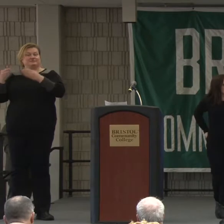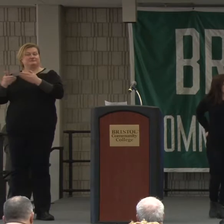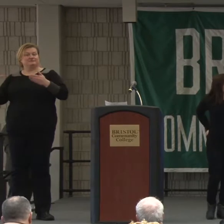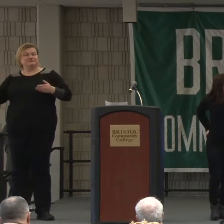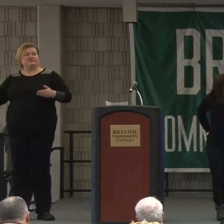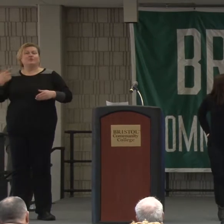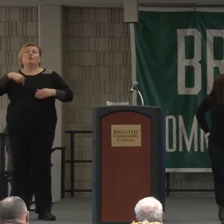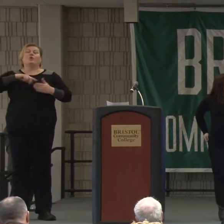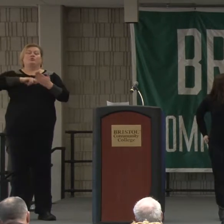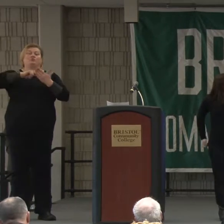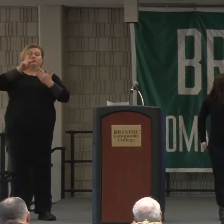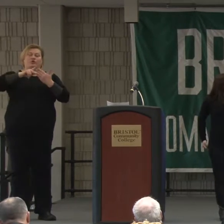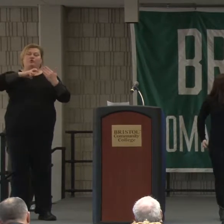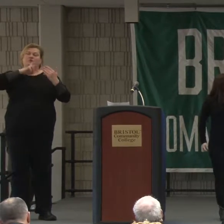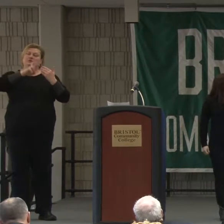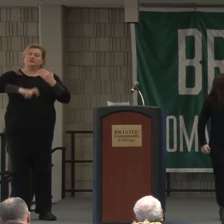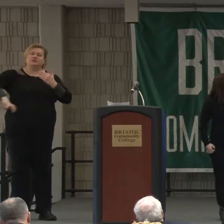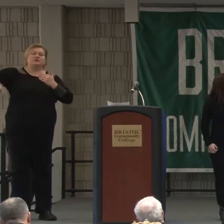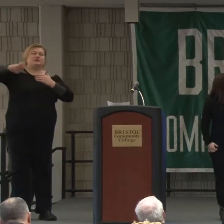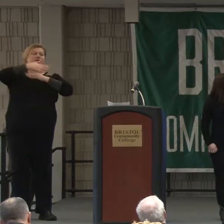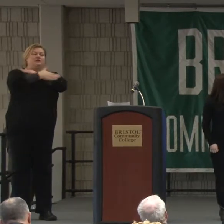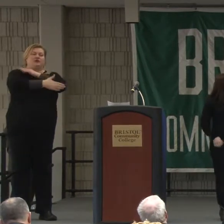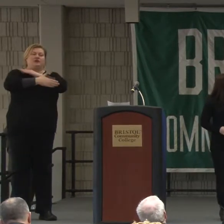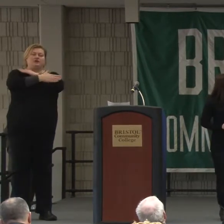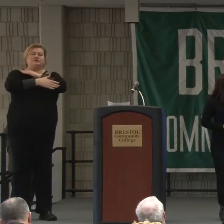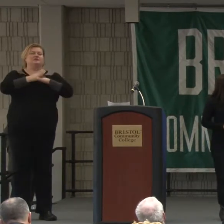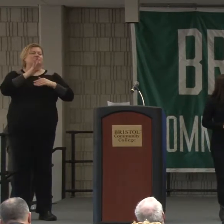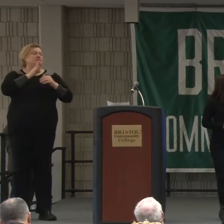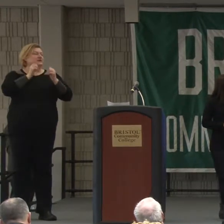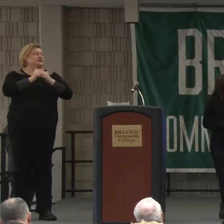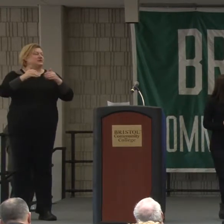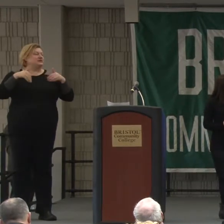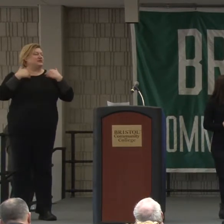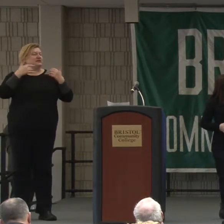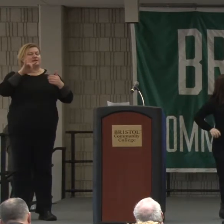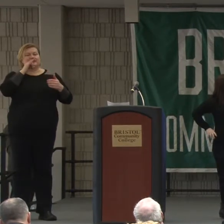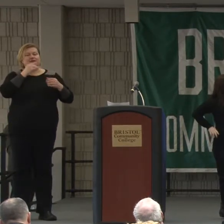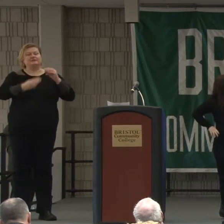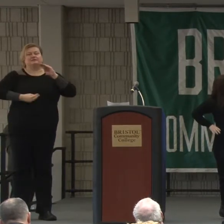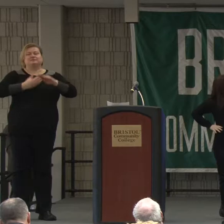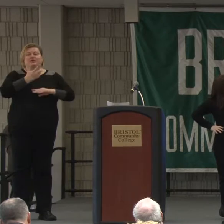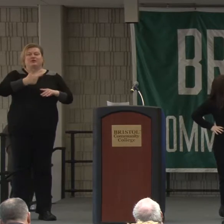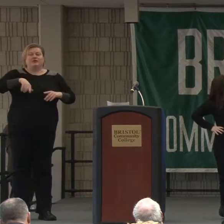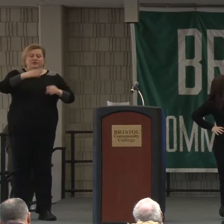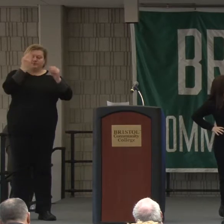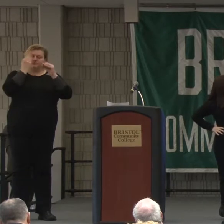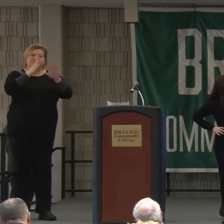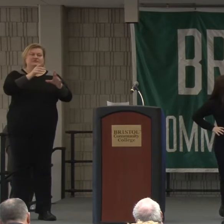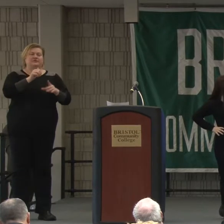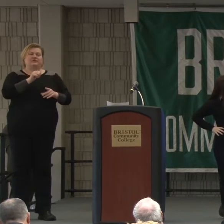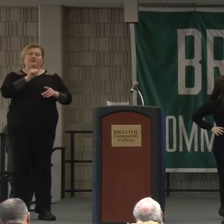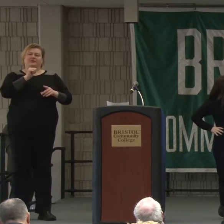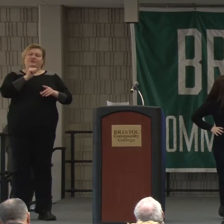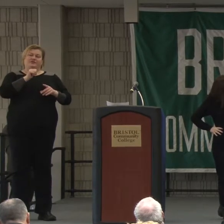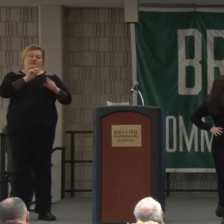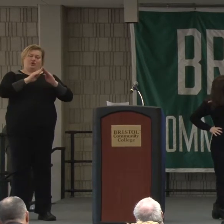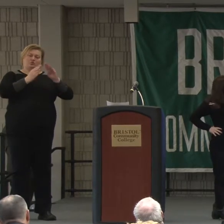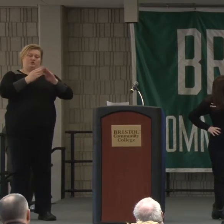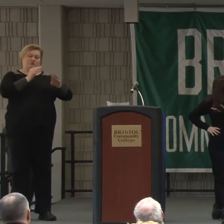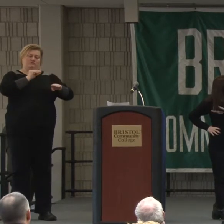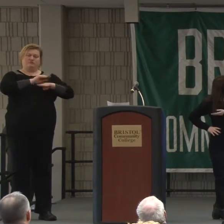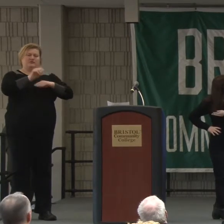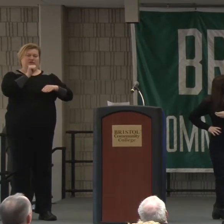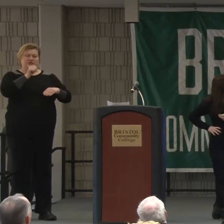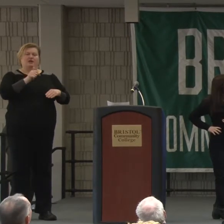we are a program, and we do go all over the nation, speaking to, you know, young kids, inspiring them, letting them know that they're not a product of their community,